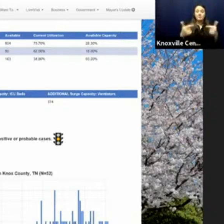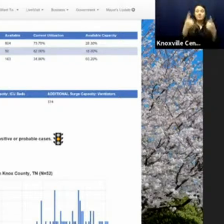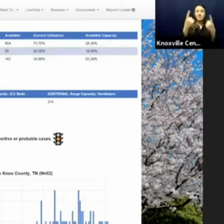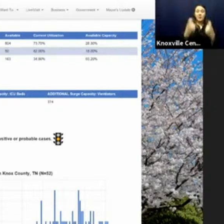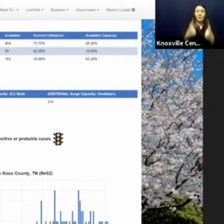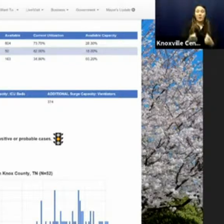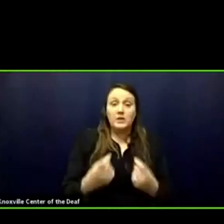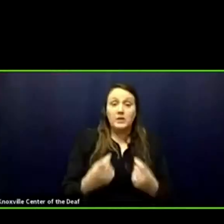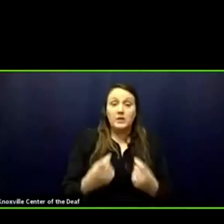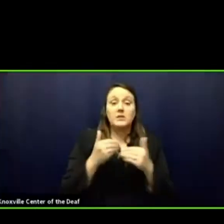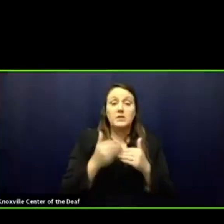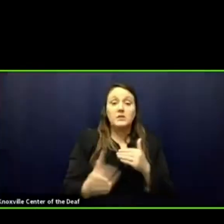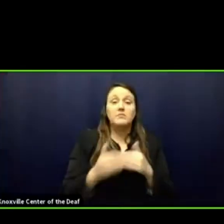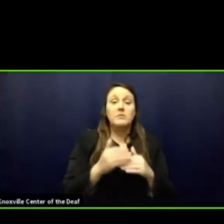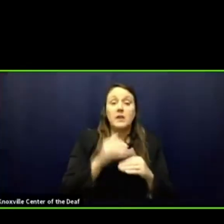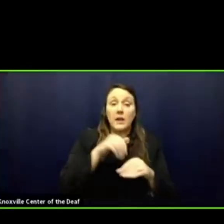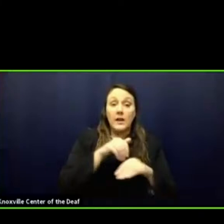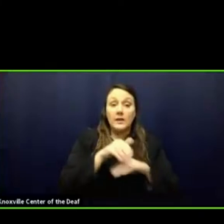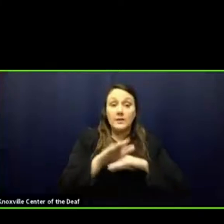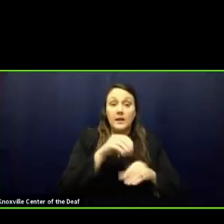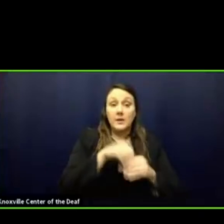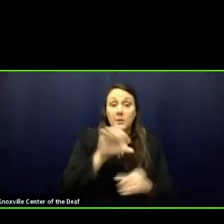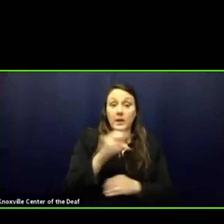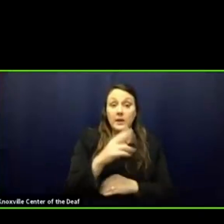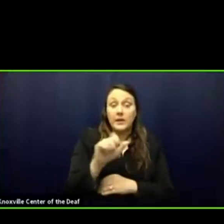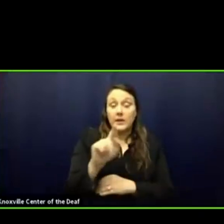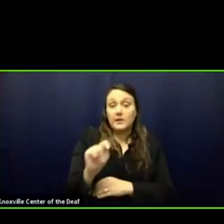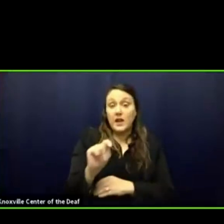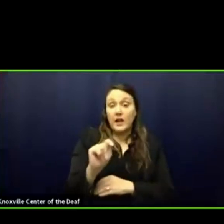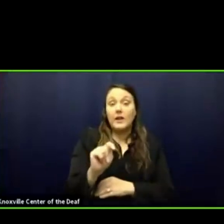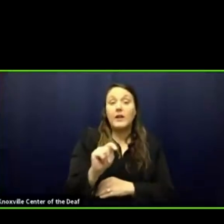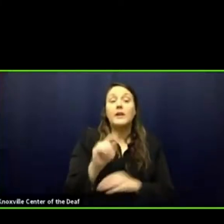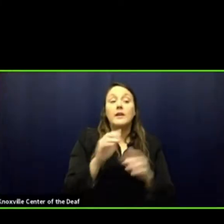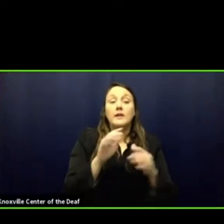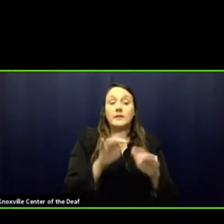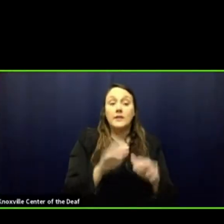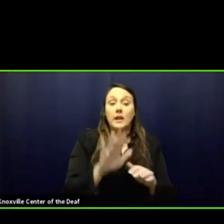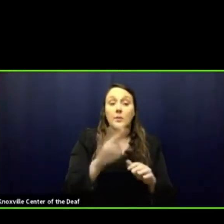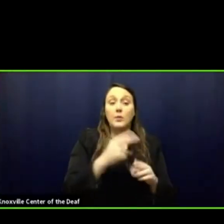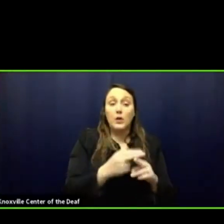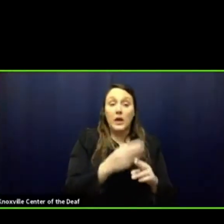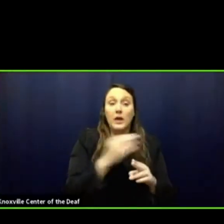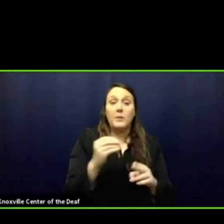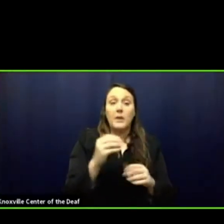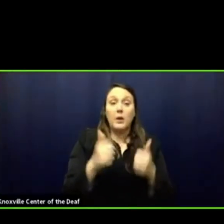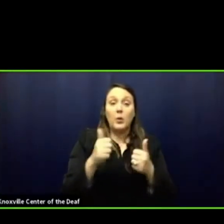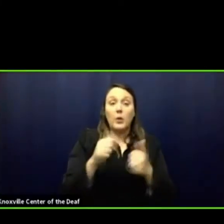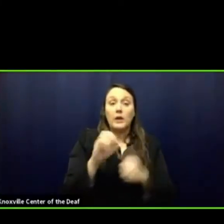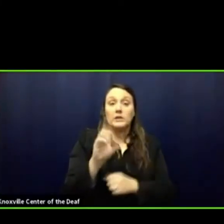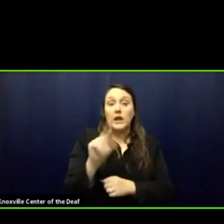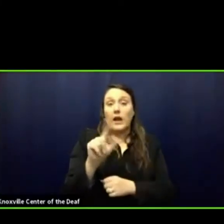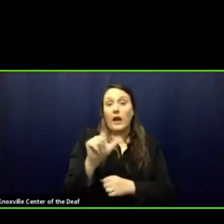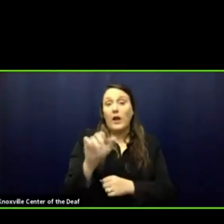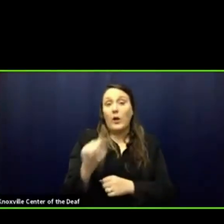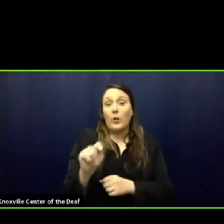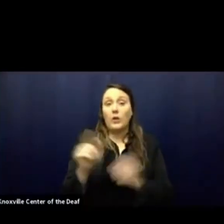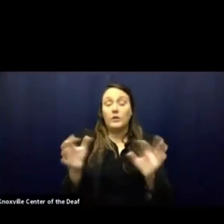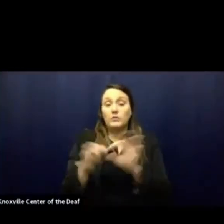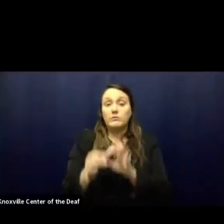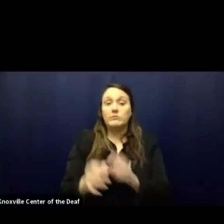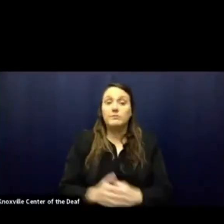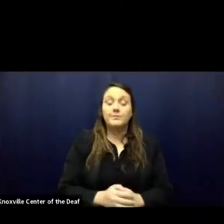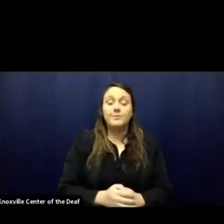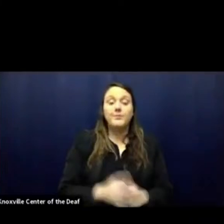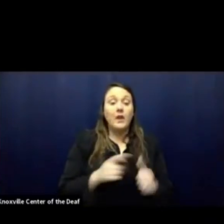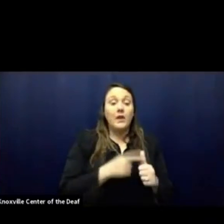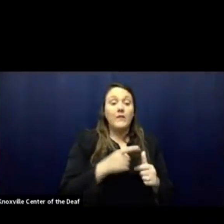your questions into the chat feature, and please type in your name and the media outlet in which you're affiliated with. For the first question we